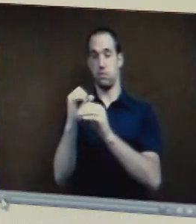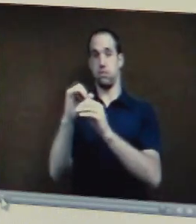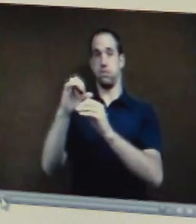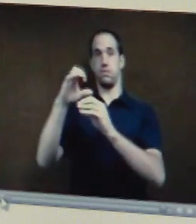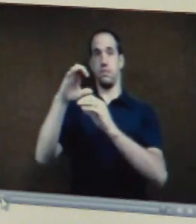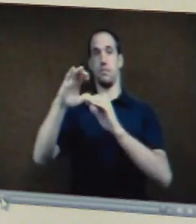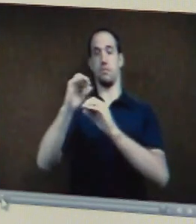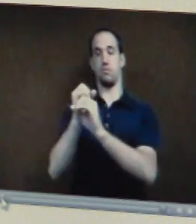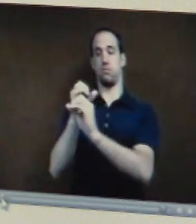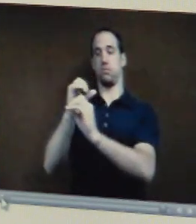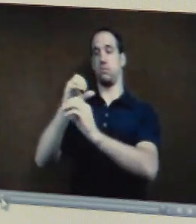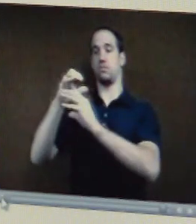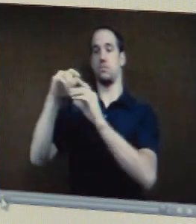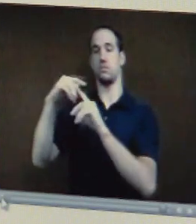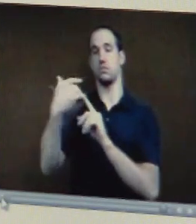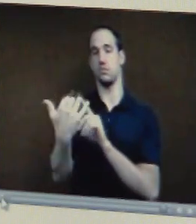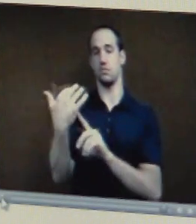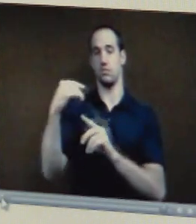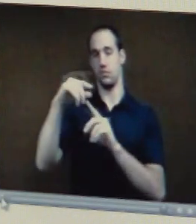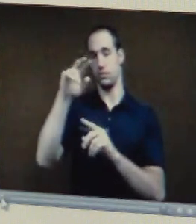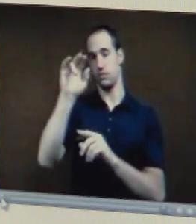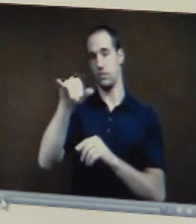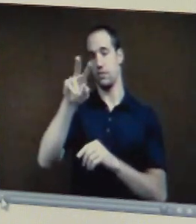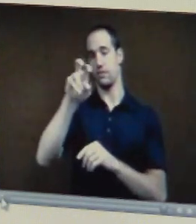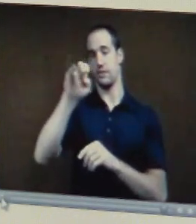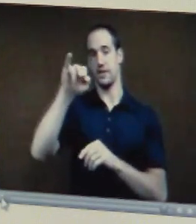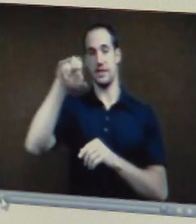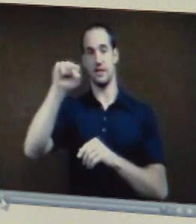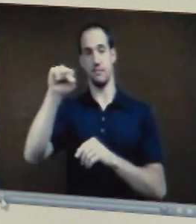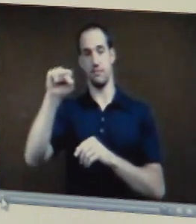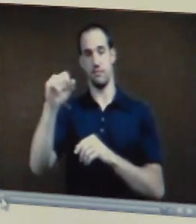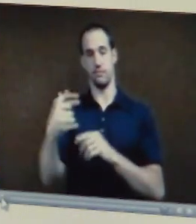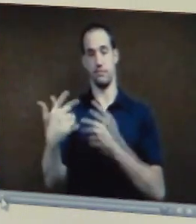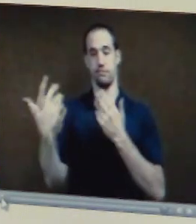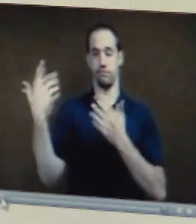and then they head back up through the venules,